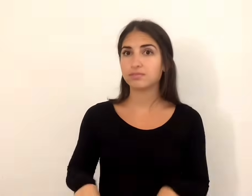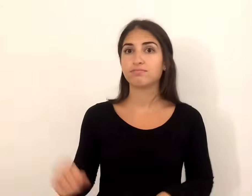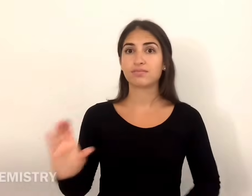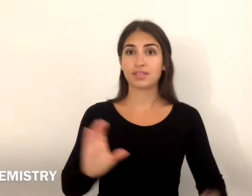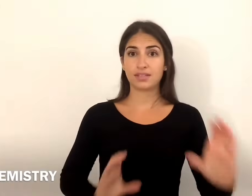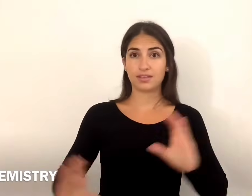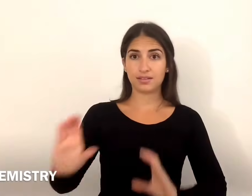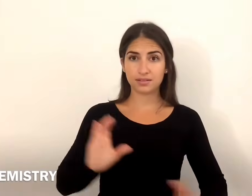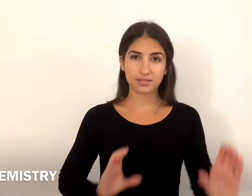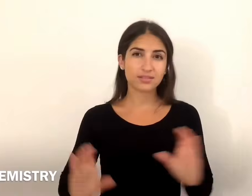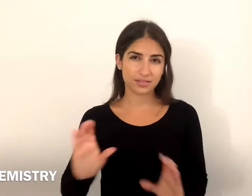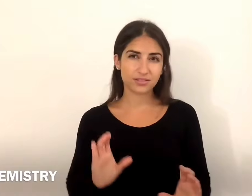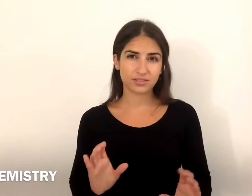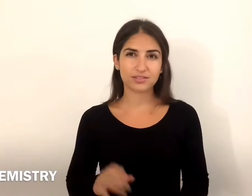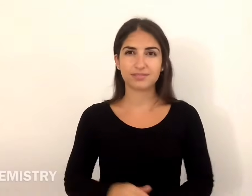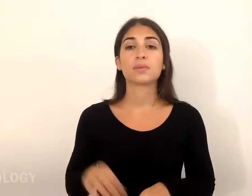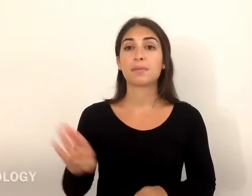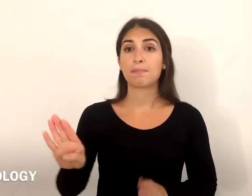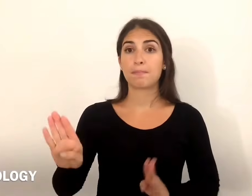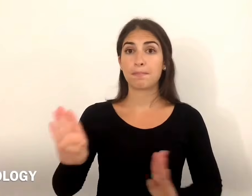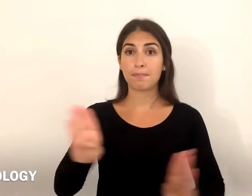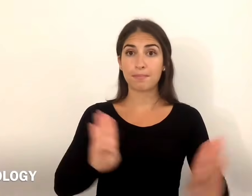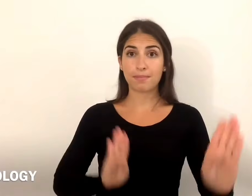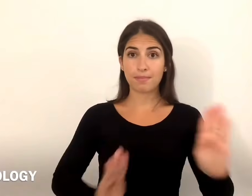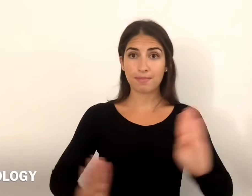hand shape? Chemistry.